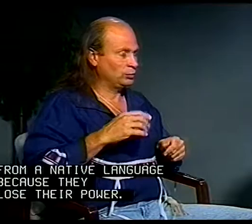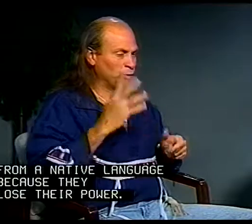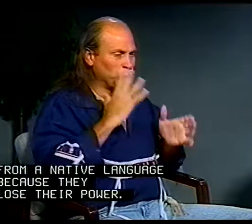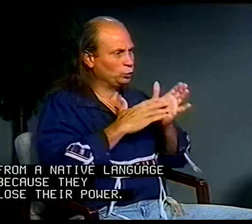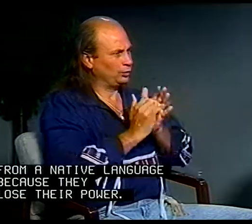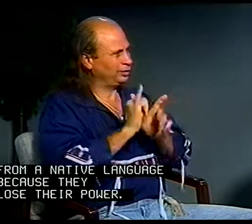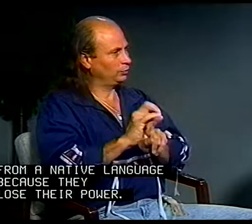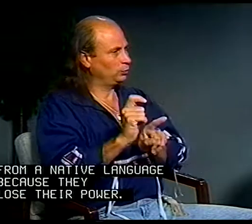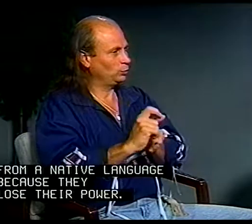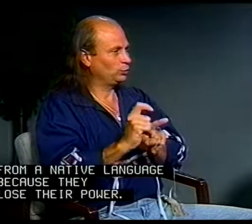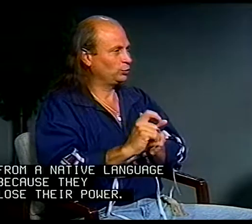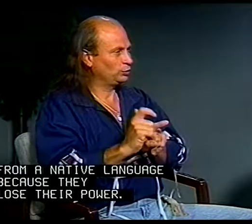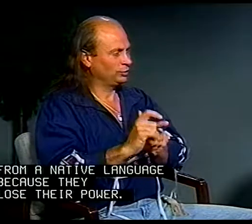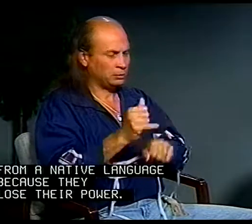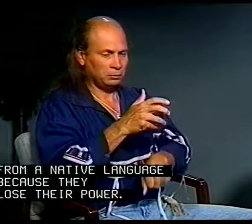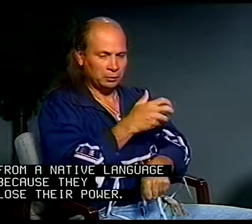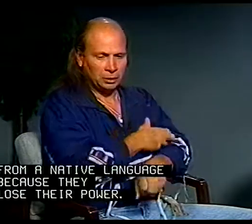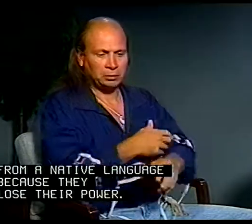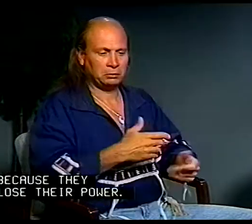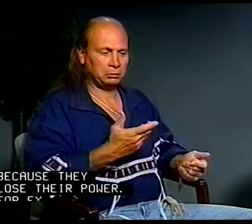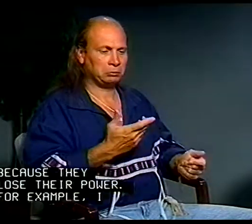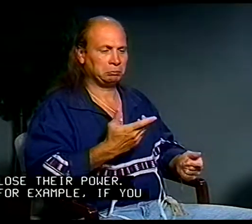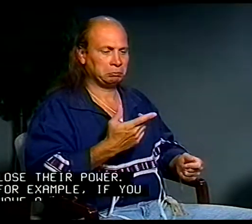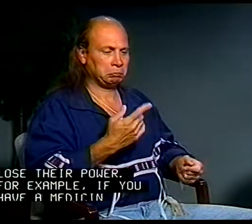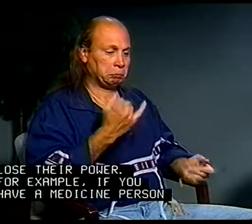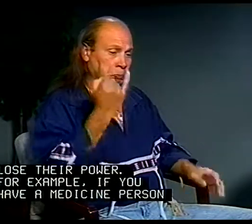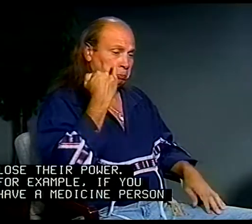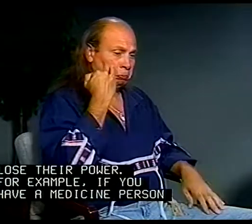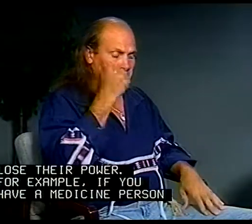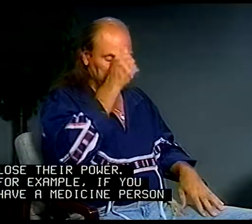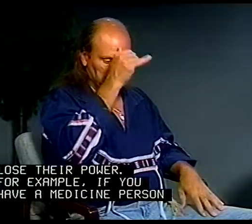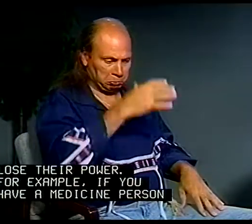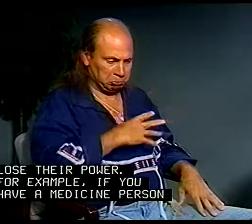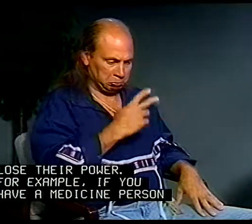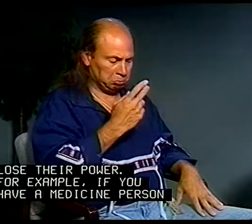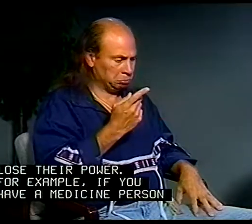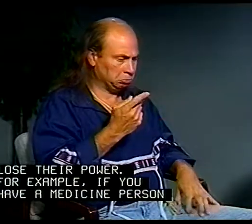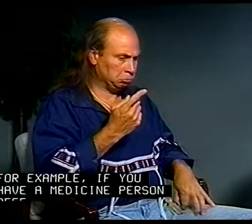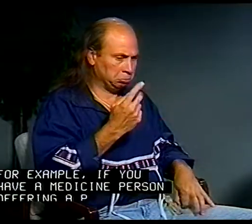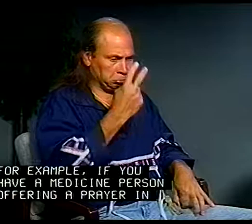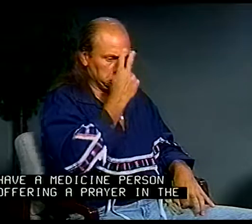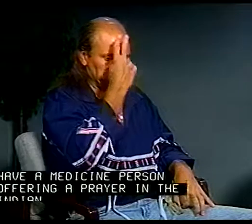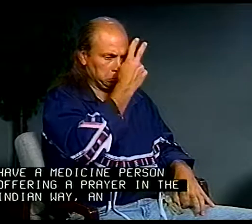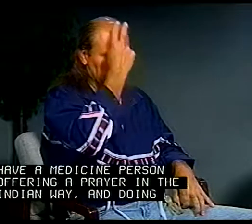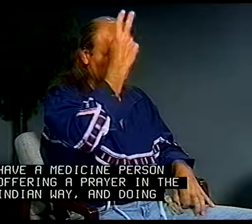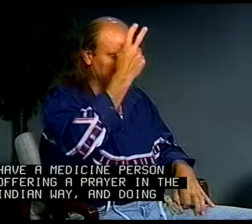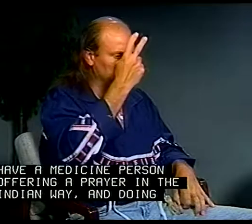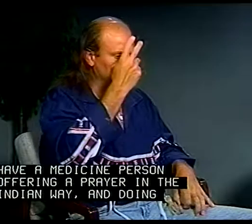language because they lose their power. For example, if you had a medicine